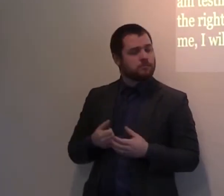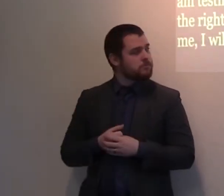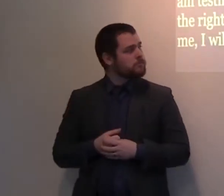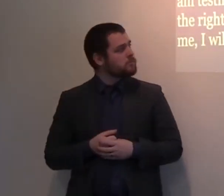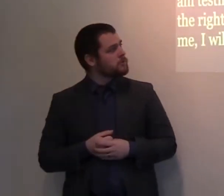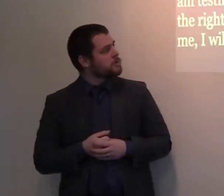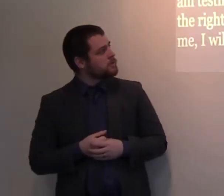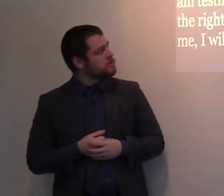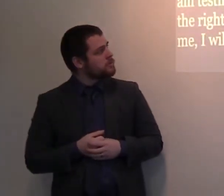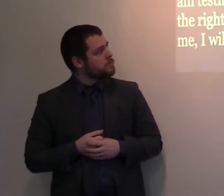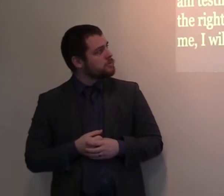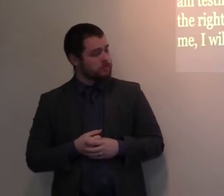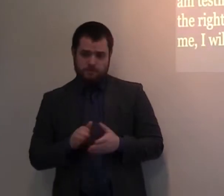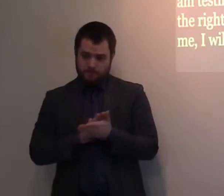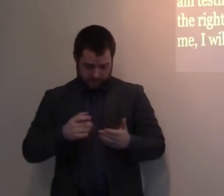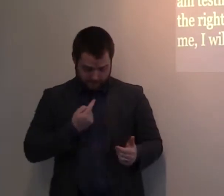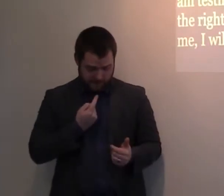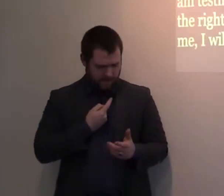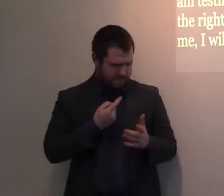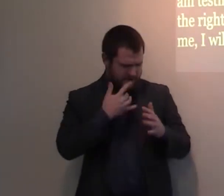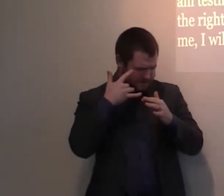If I am testing everything I do,